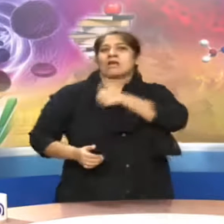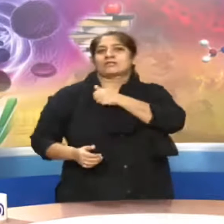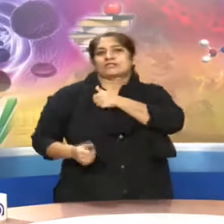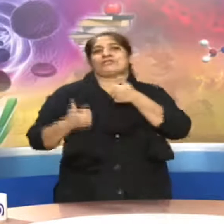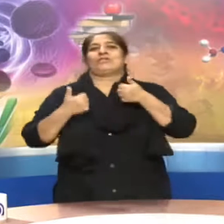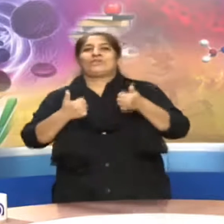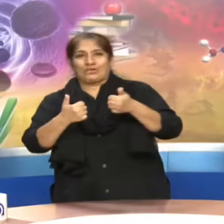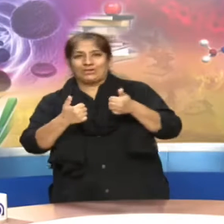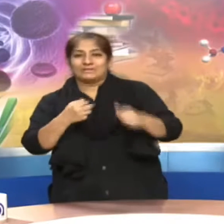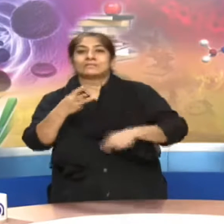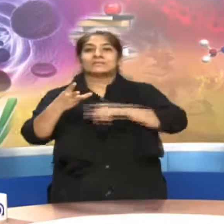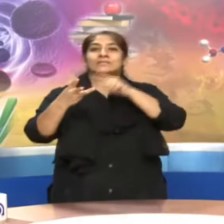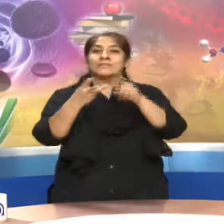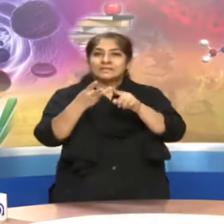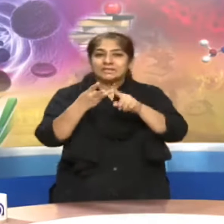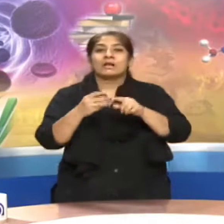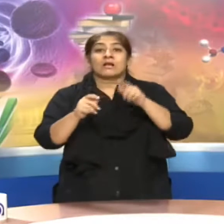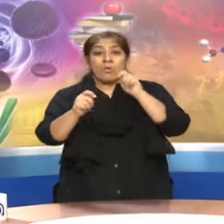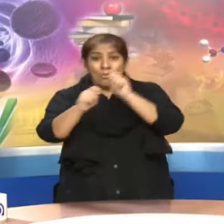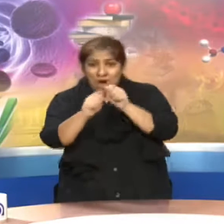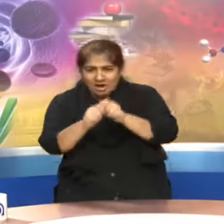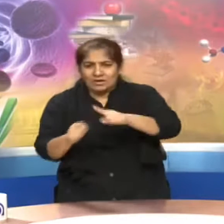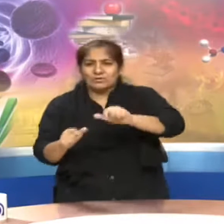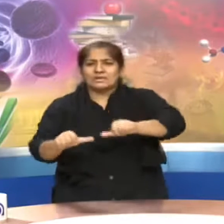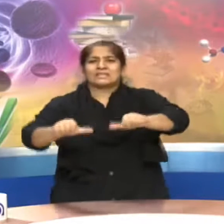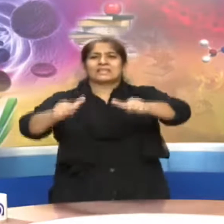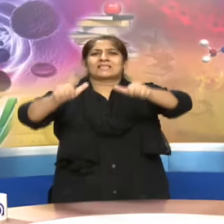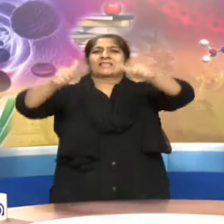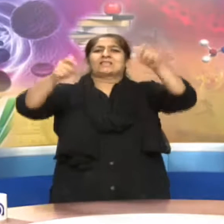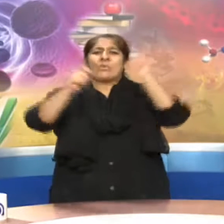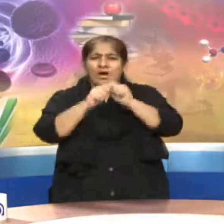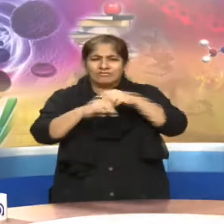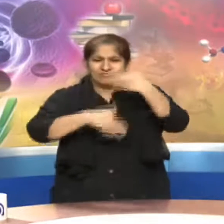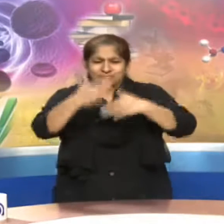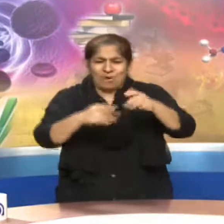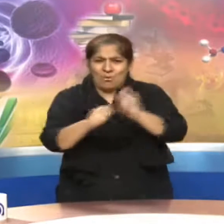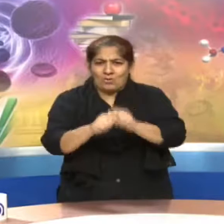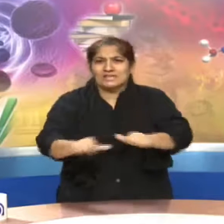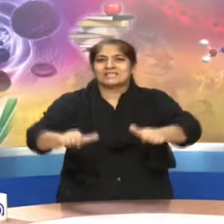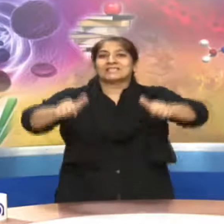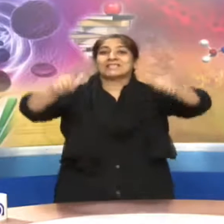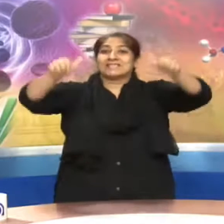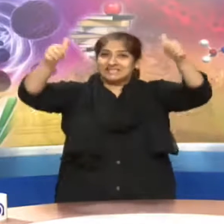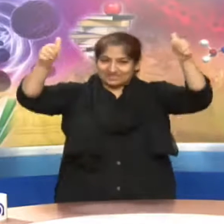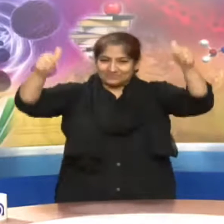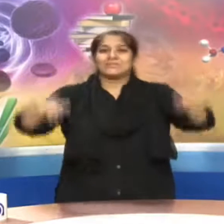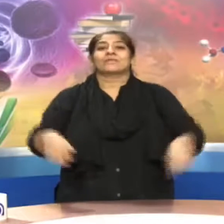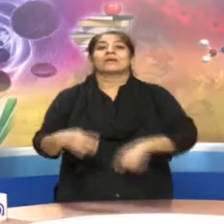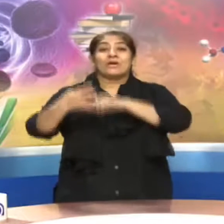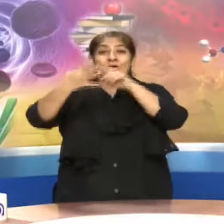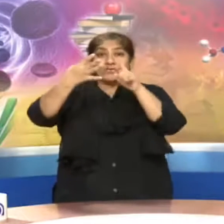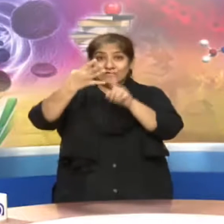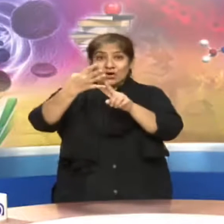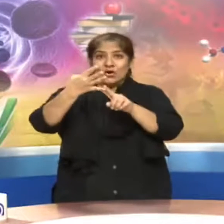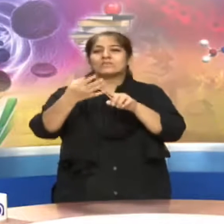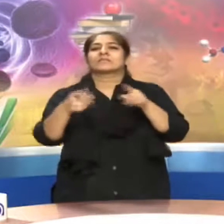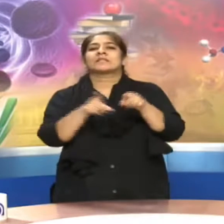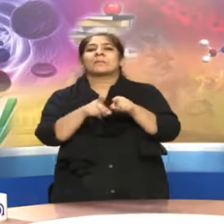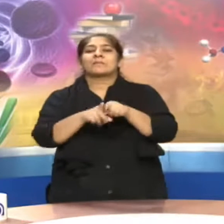a person of a good attitude. And if our attitude is good and we are